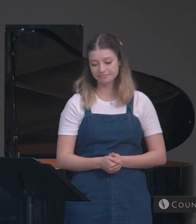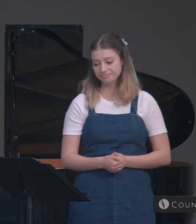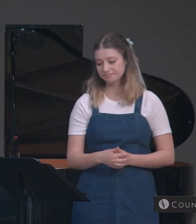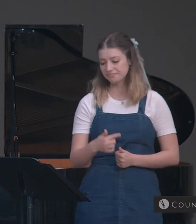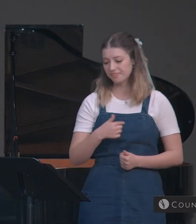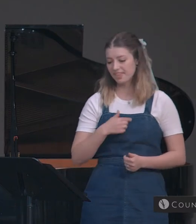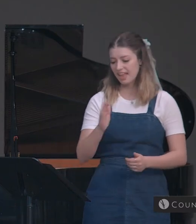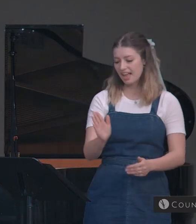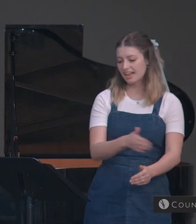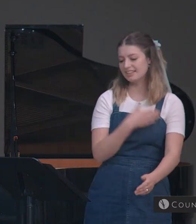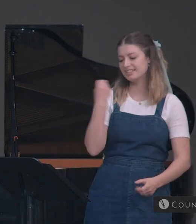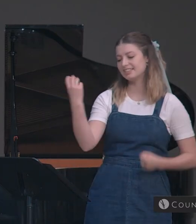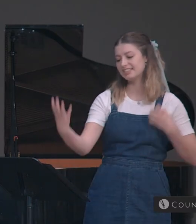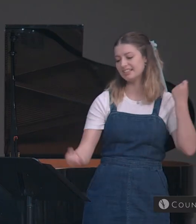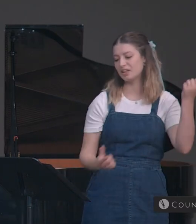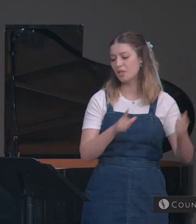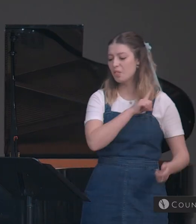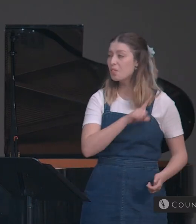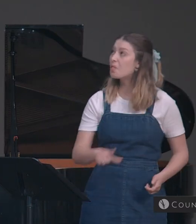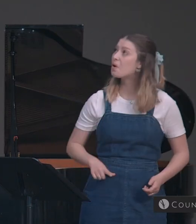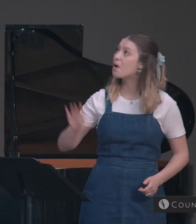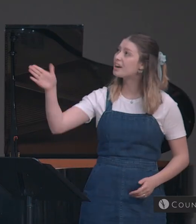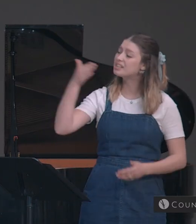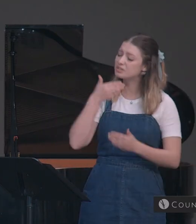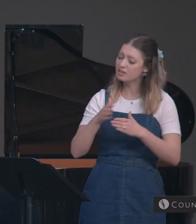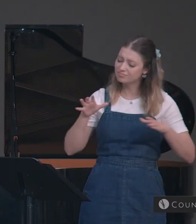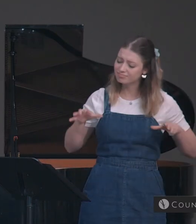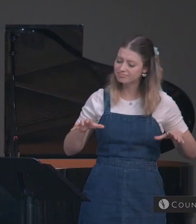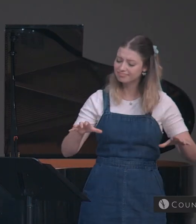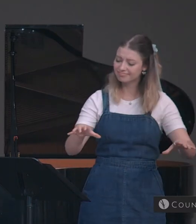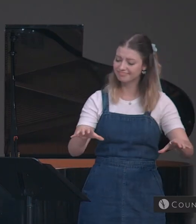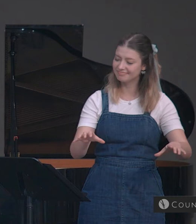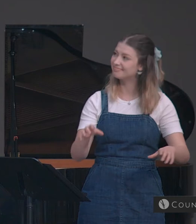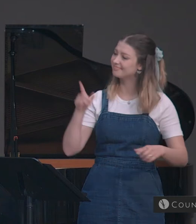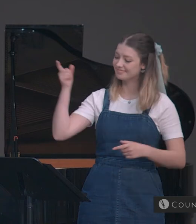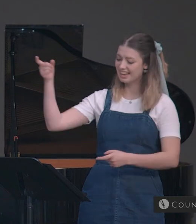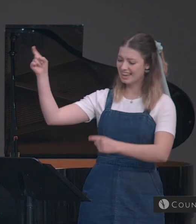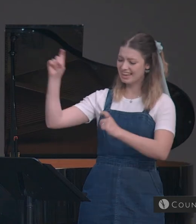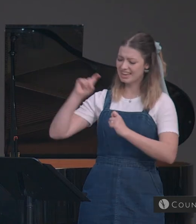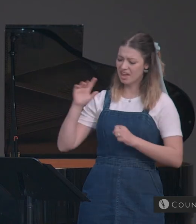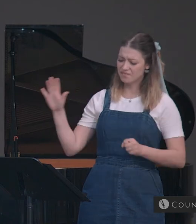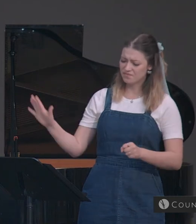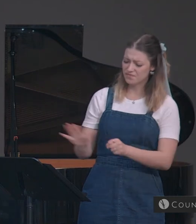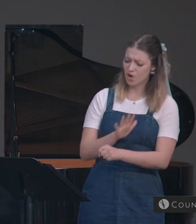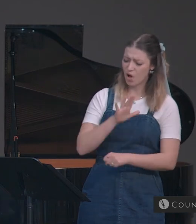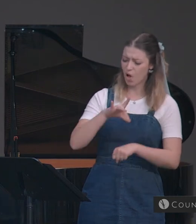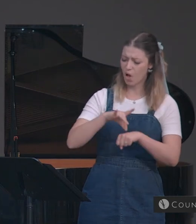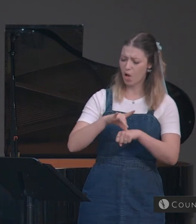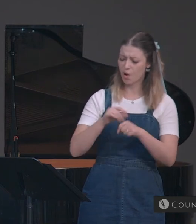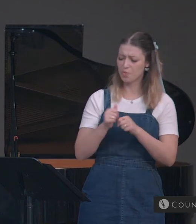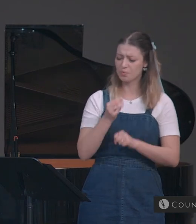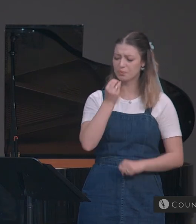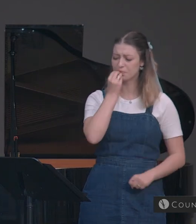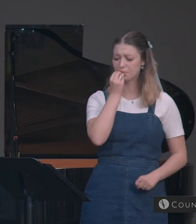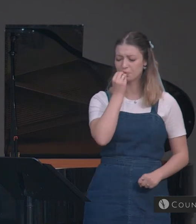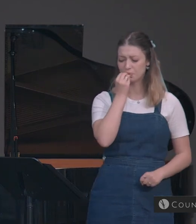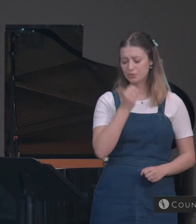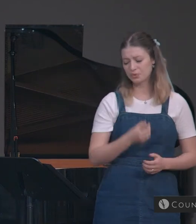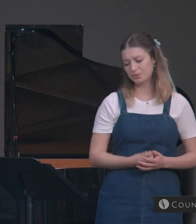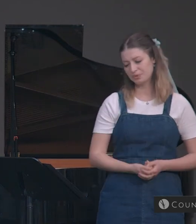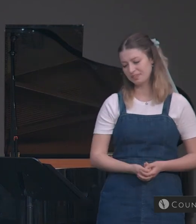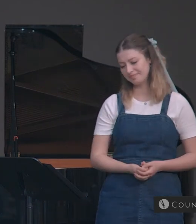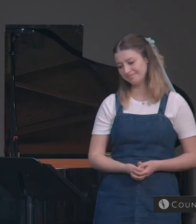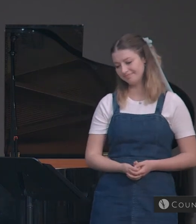I sing the goodness of the Lord that filled the